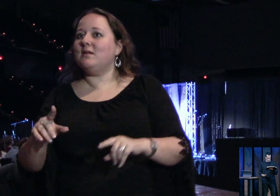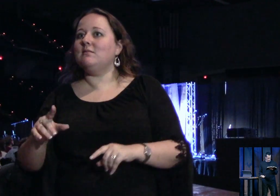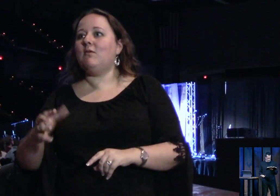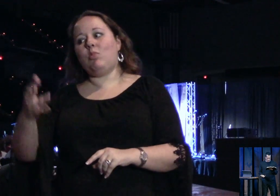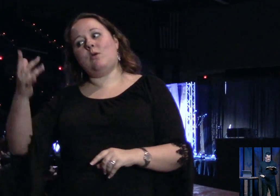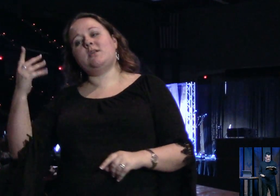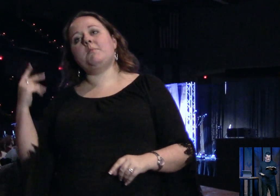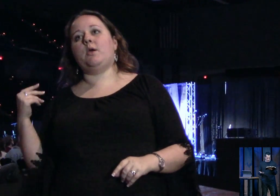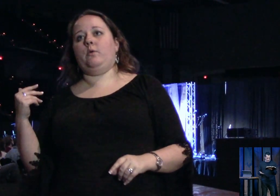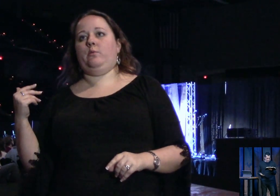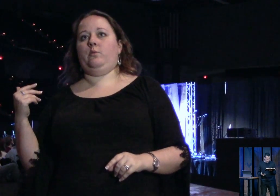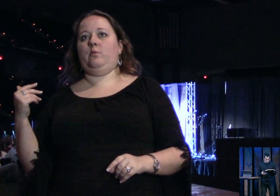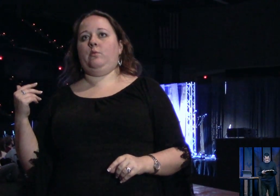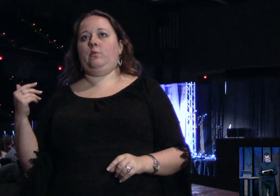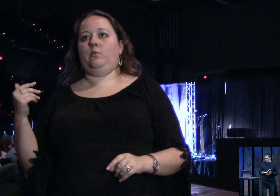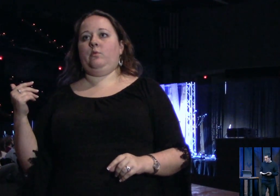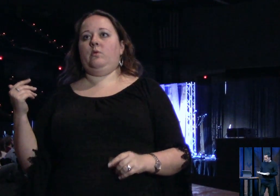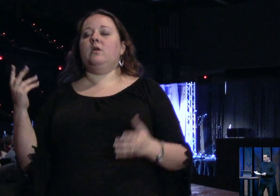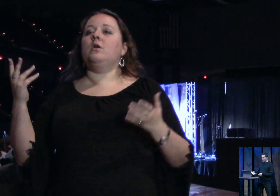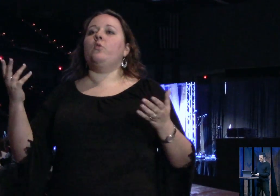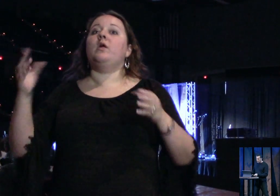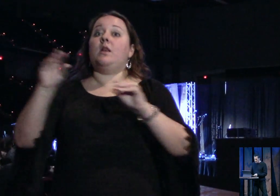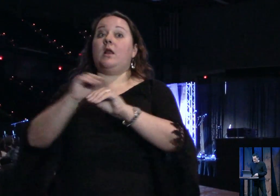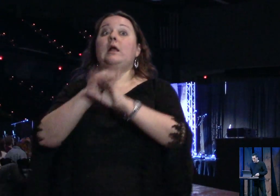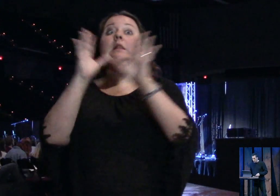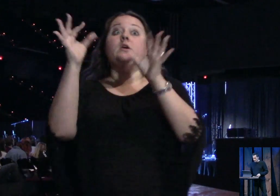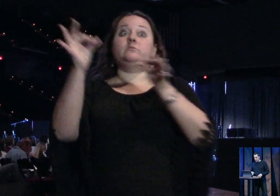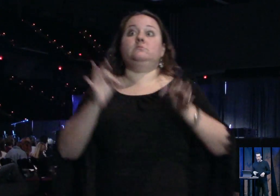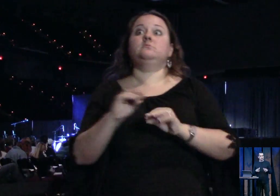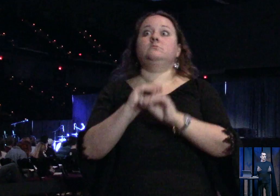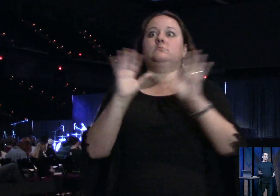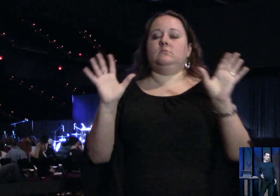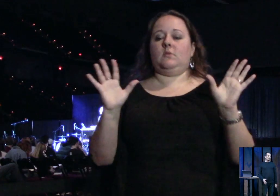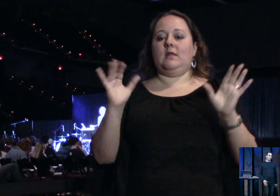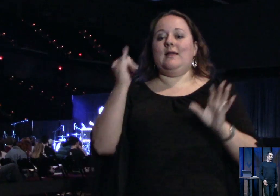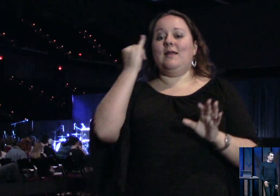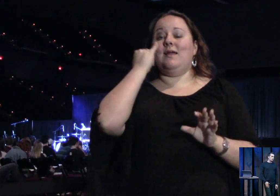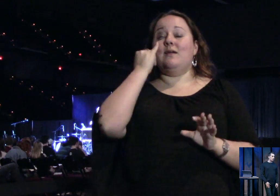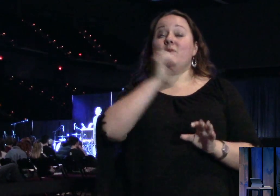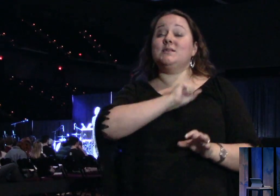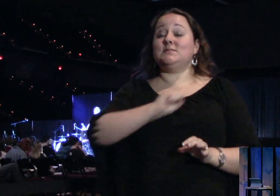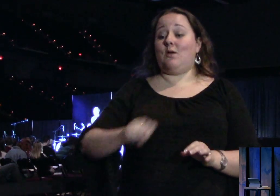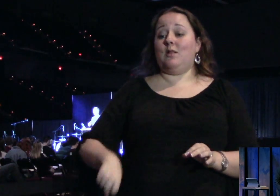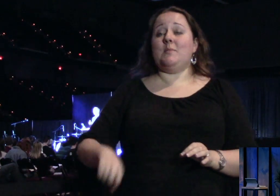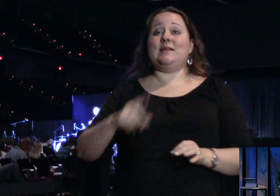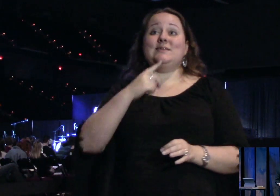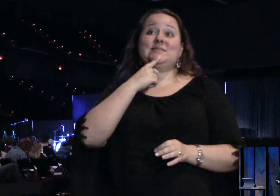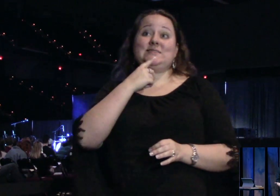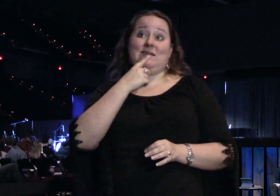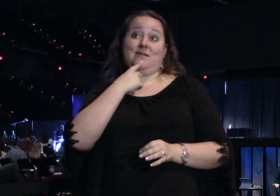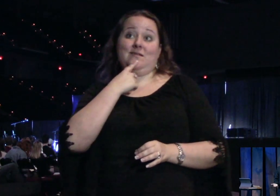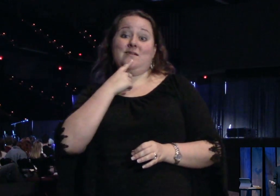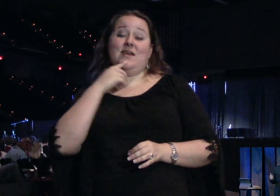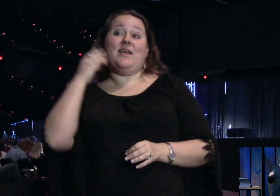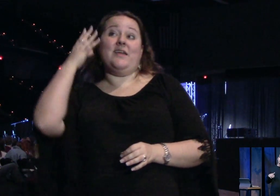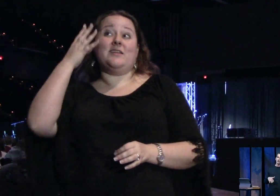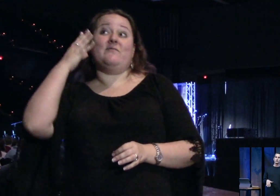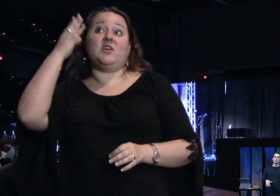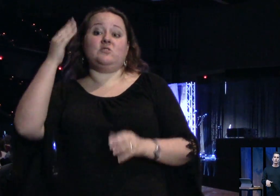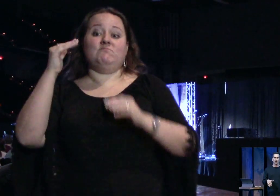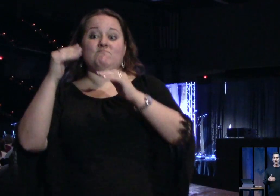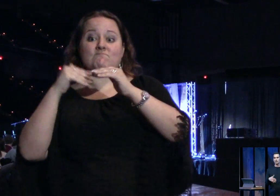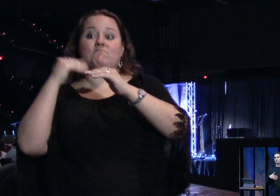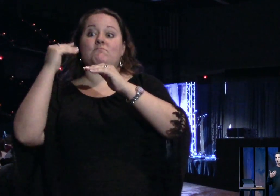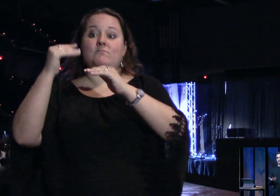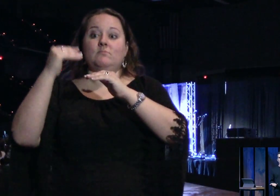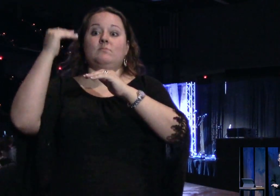It has been already in the ages before us." Now, let's just be clear on this, okay? Is Solomon saying that